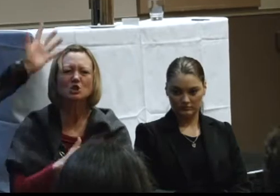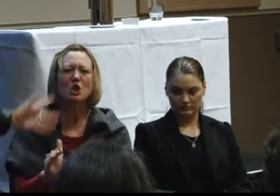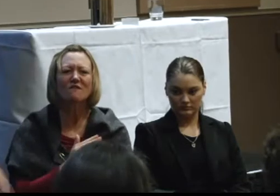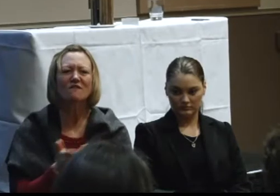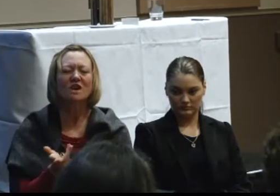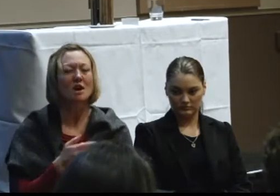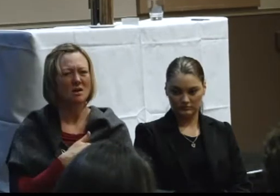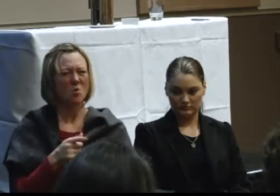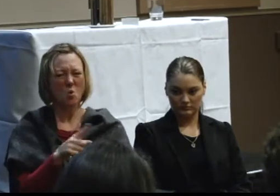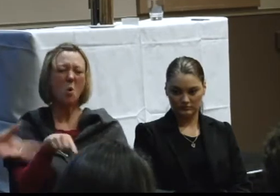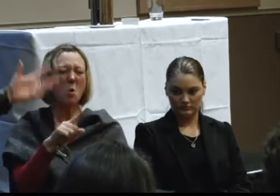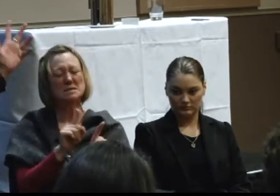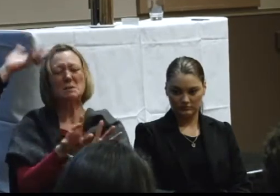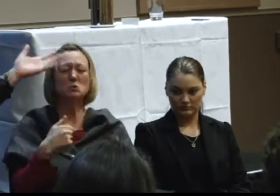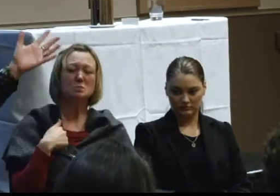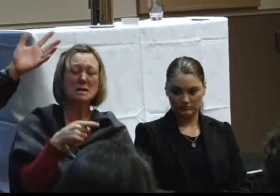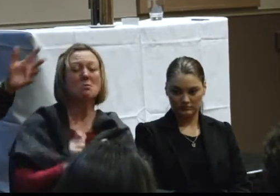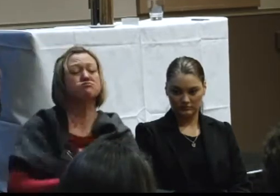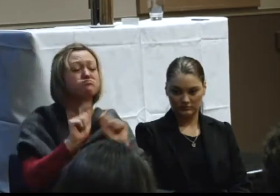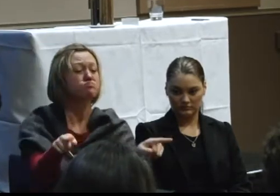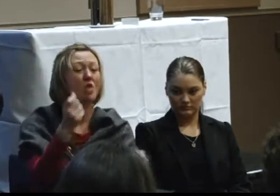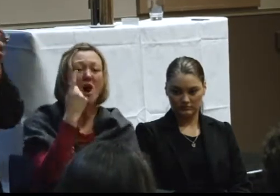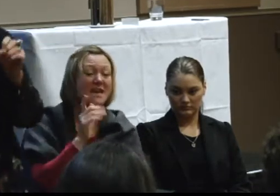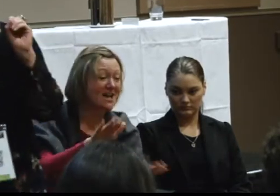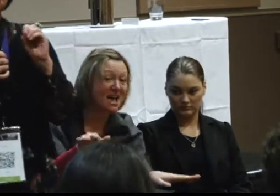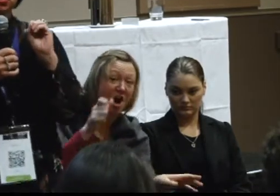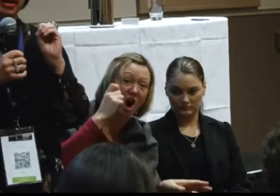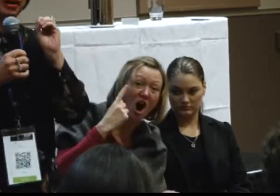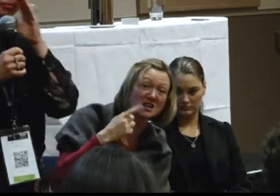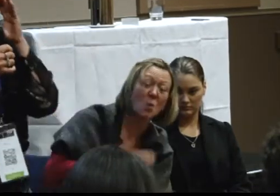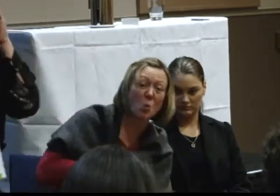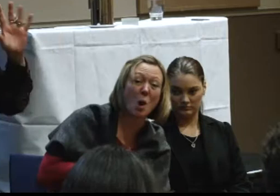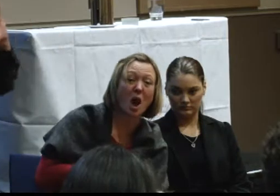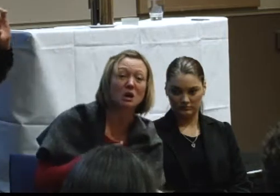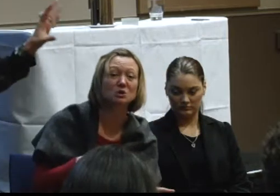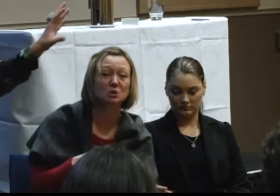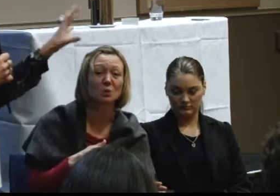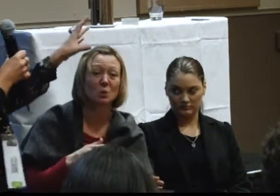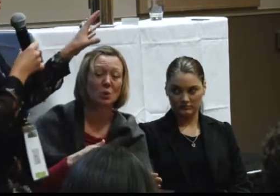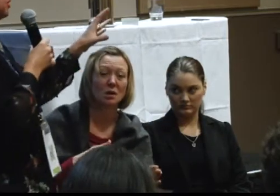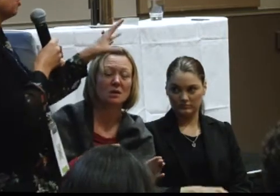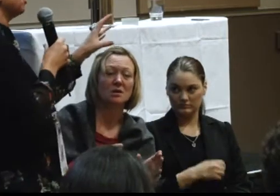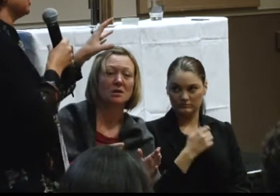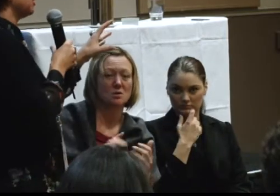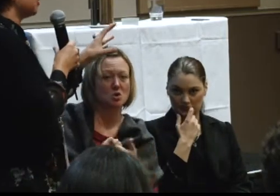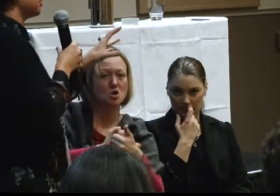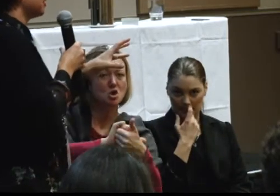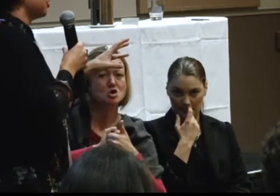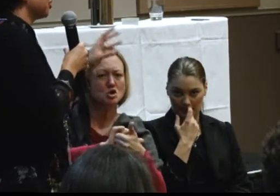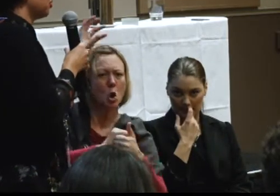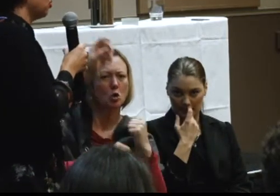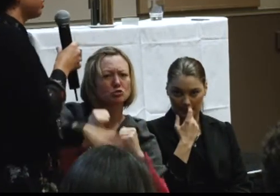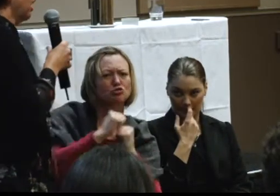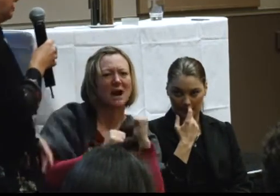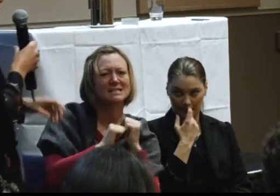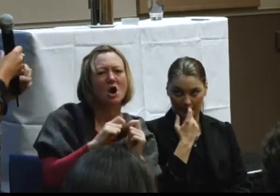don't I throw this idea out to people and go, hey, I've got an idea. I'd really like to go about co-constructing an online digital